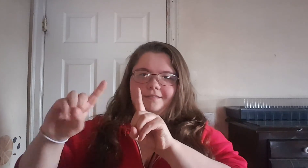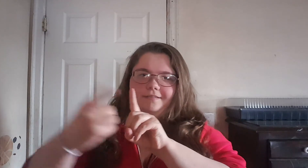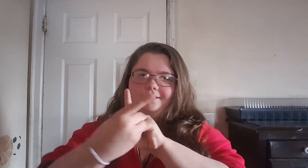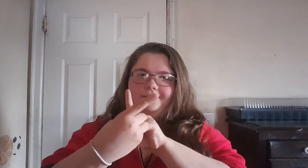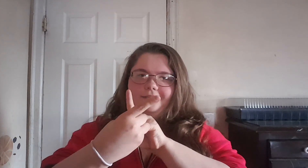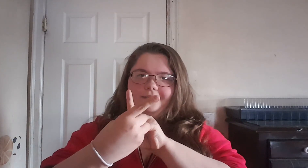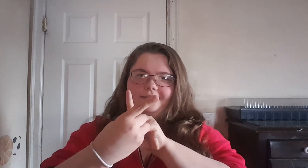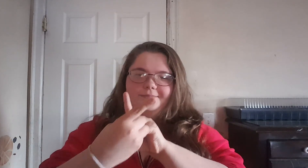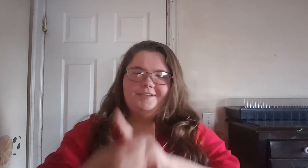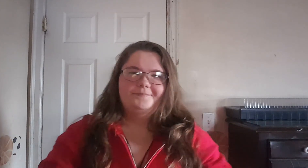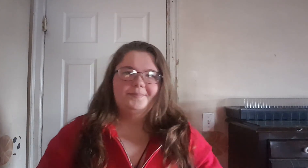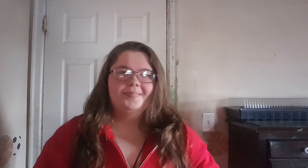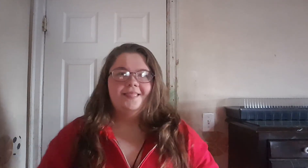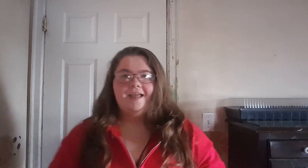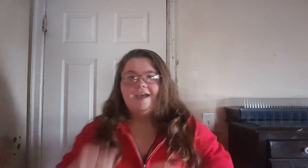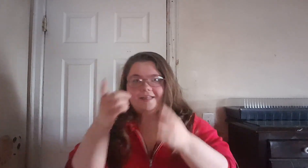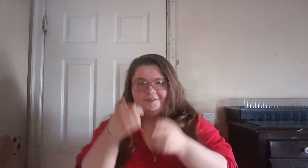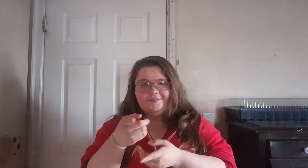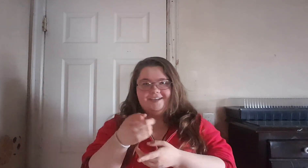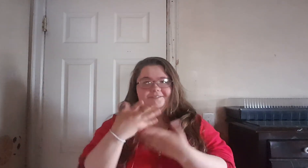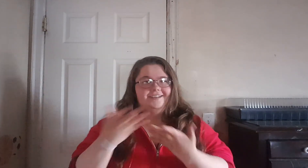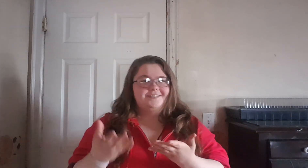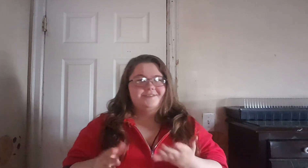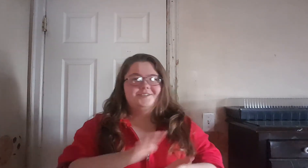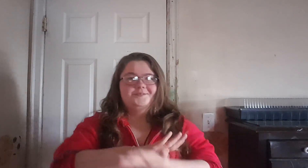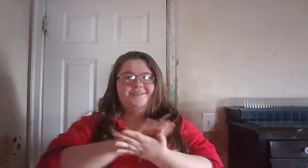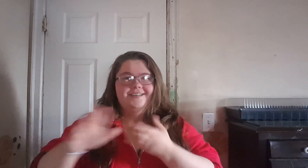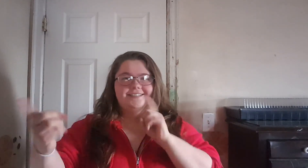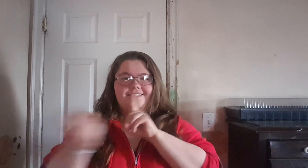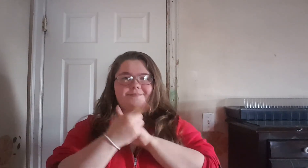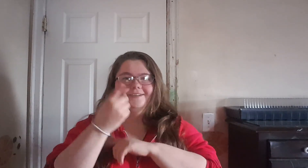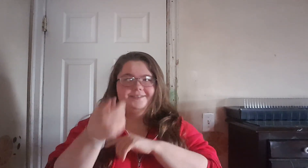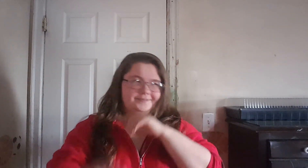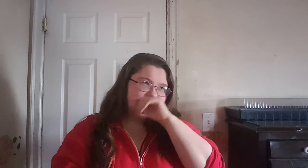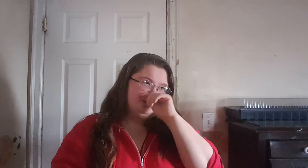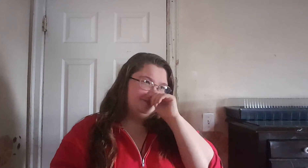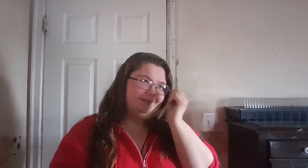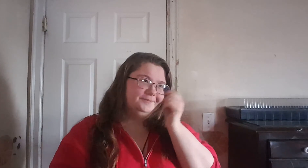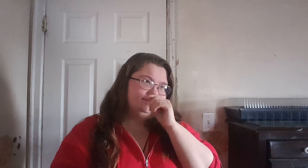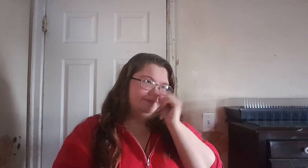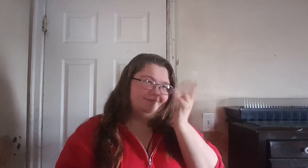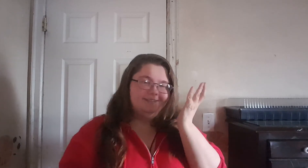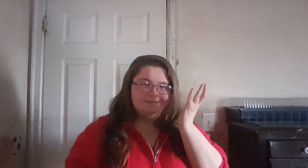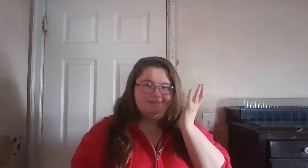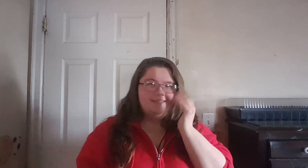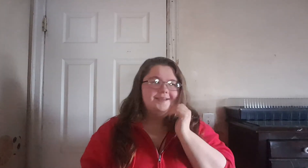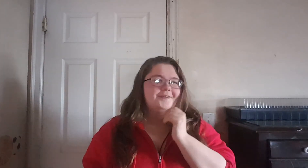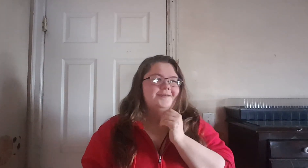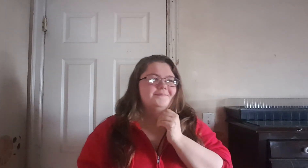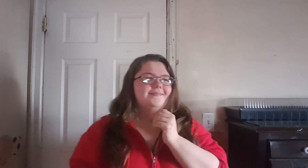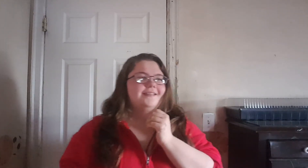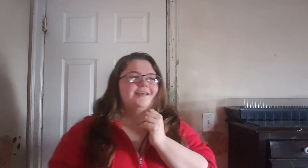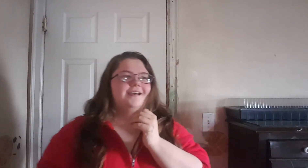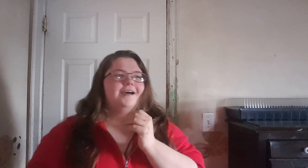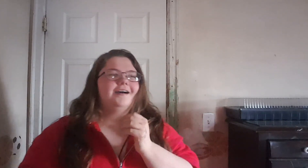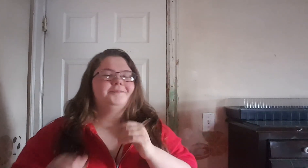to meet you point out nice to meet you nice to meet you okay um